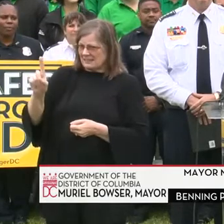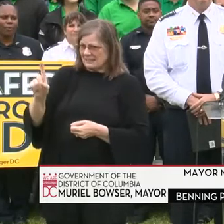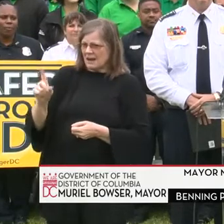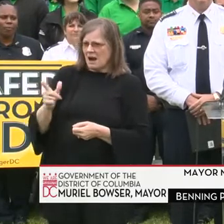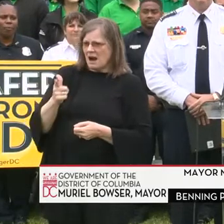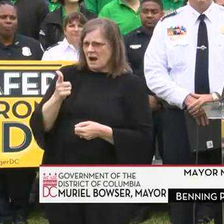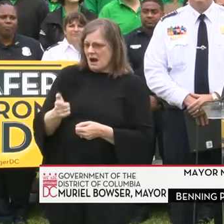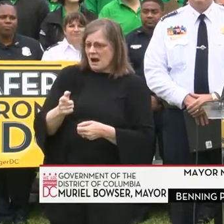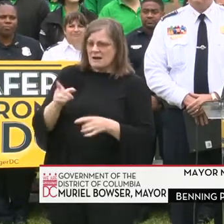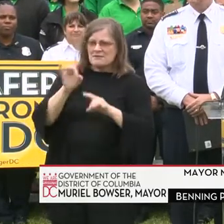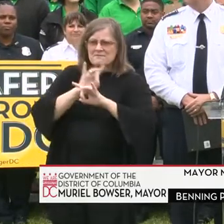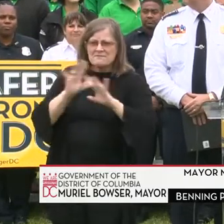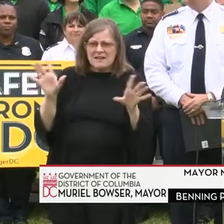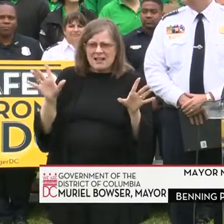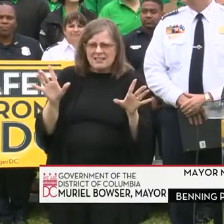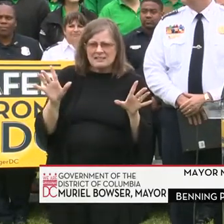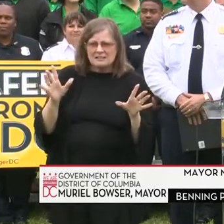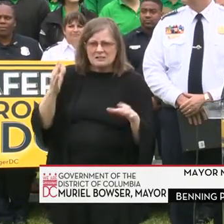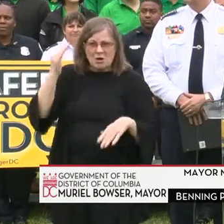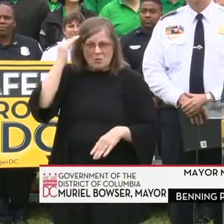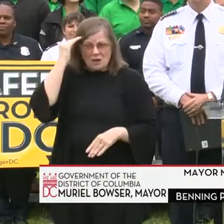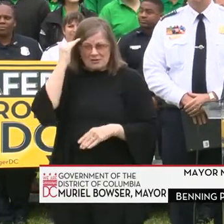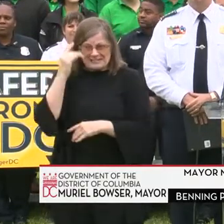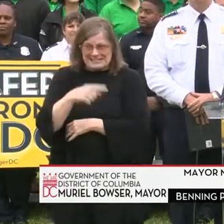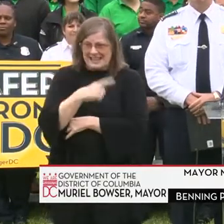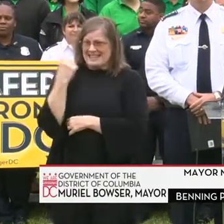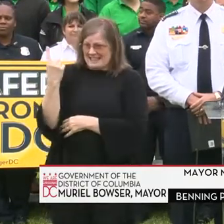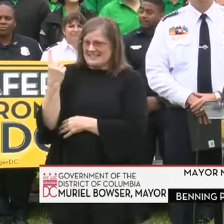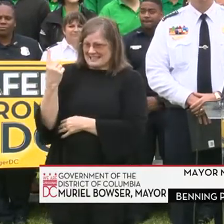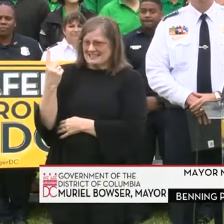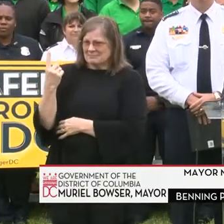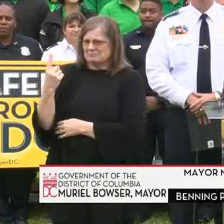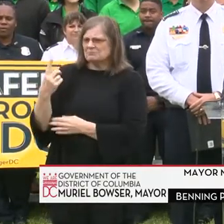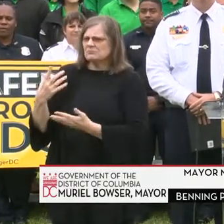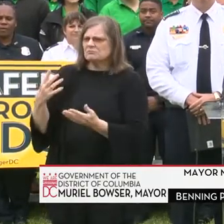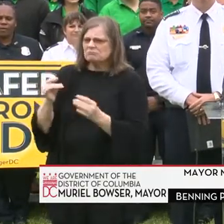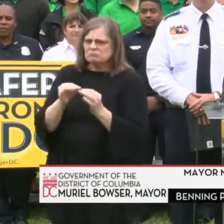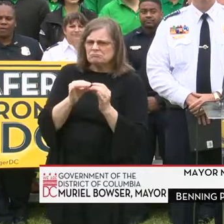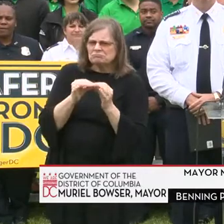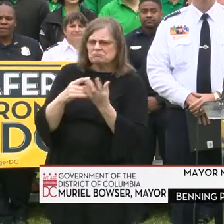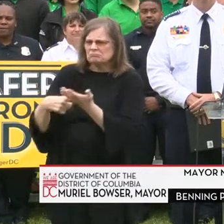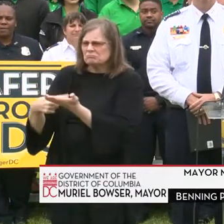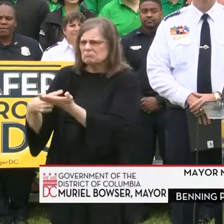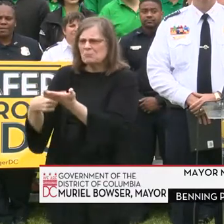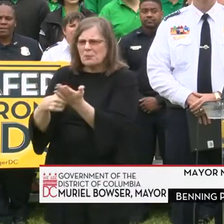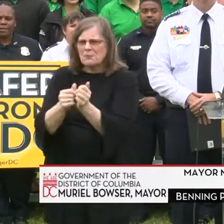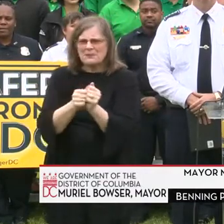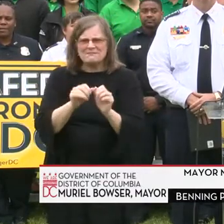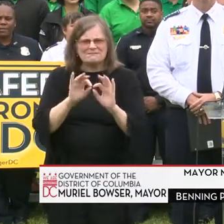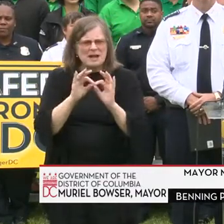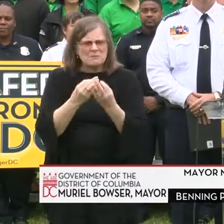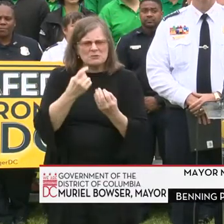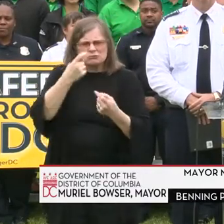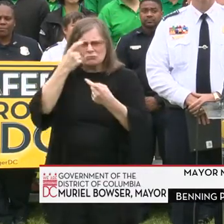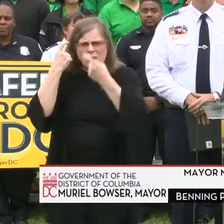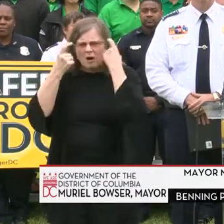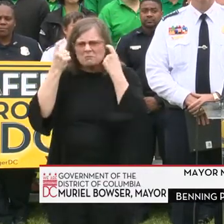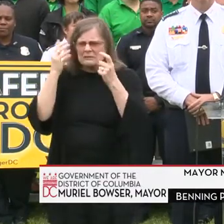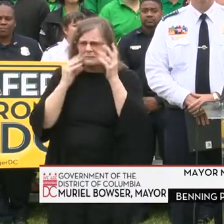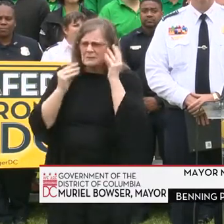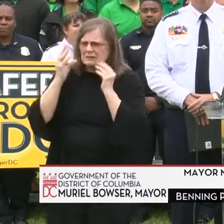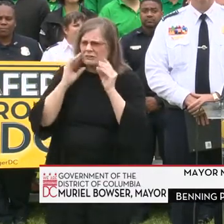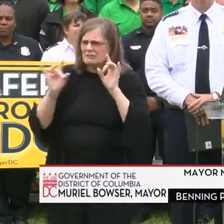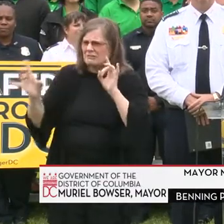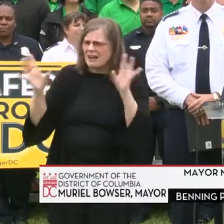the Bennett Park Rec Center. We discussed how families in D.C. are traumatized by gun violence. We also discussed ways